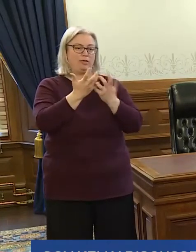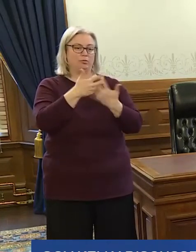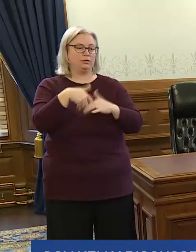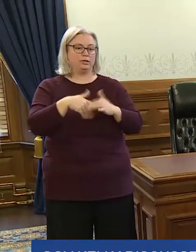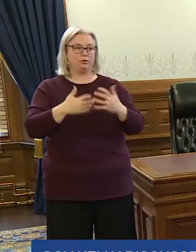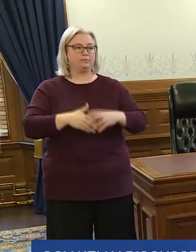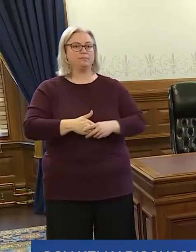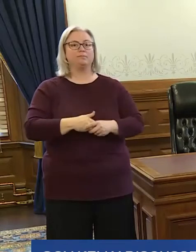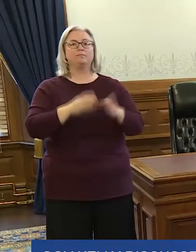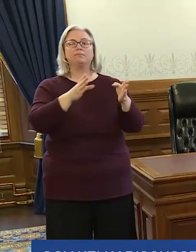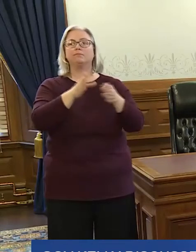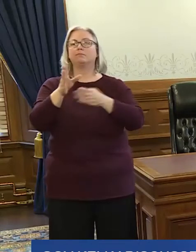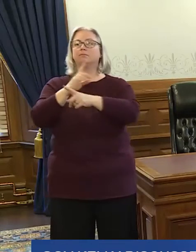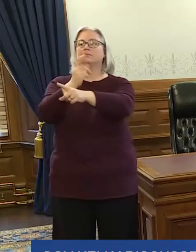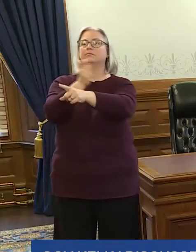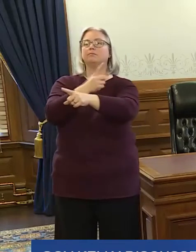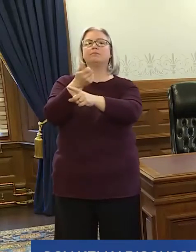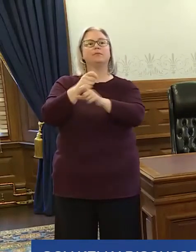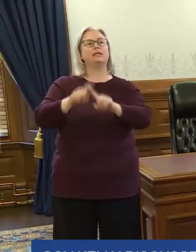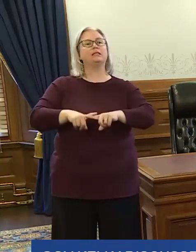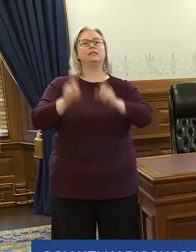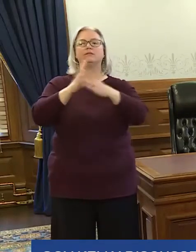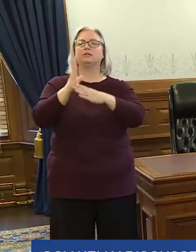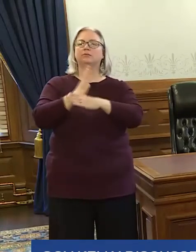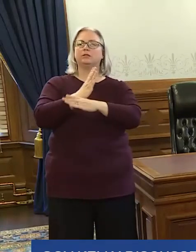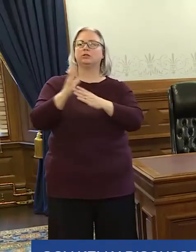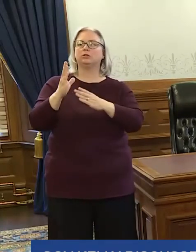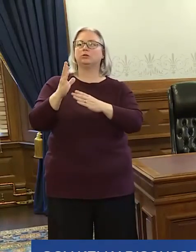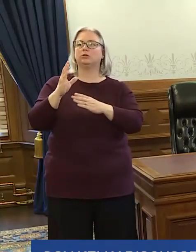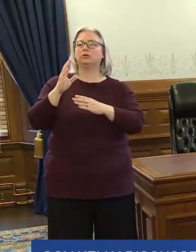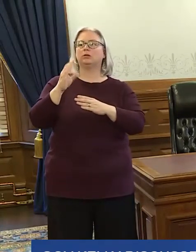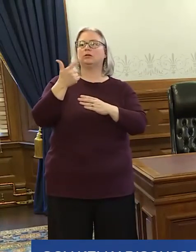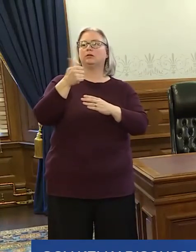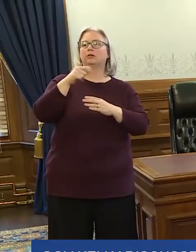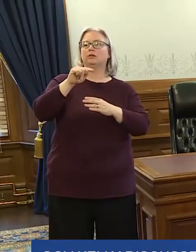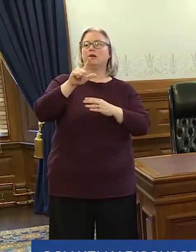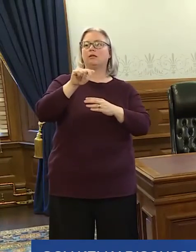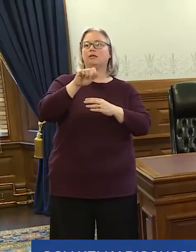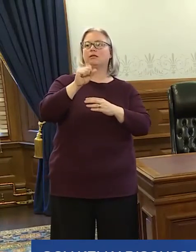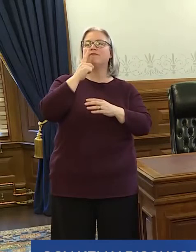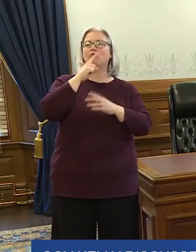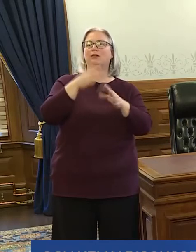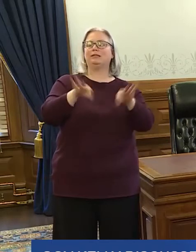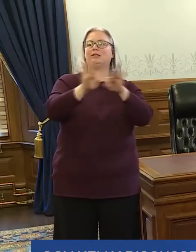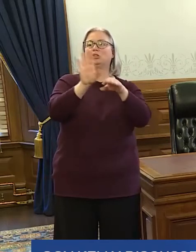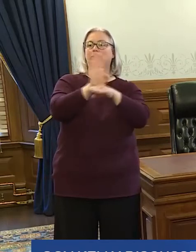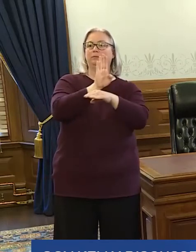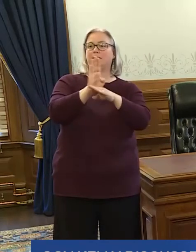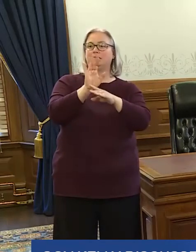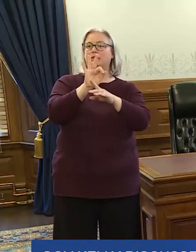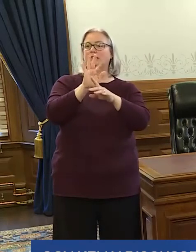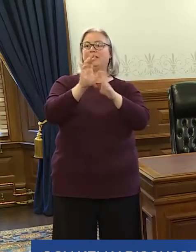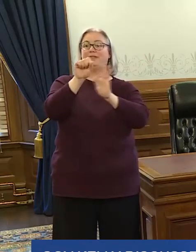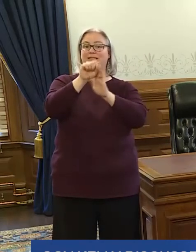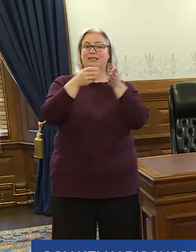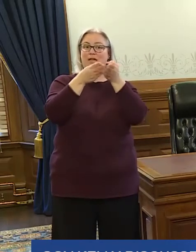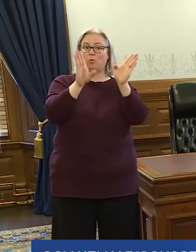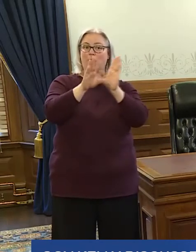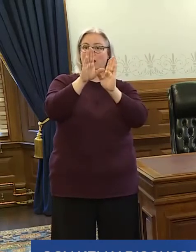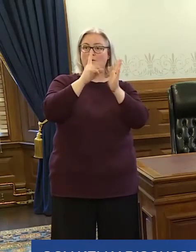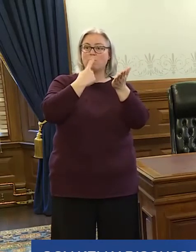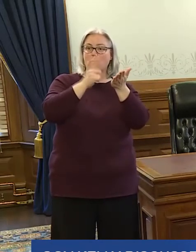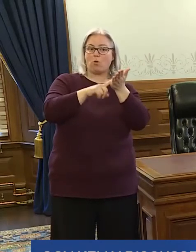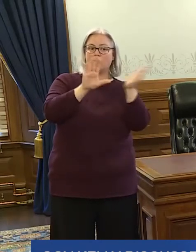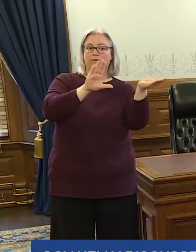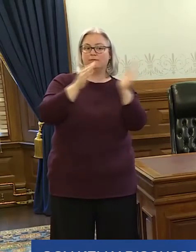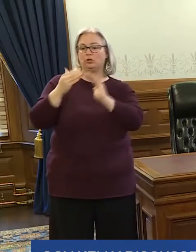out. Governor, are there any differences between guidelines for essential business when it comes to a statewide order versus a